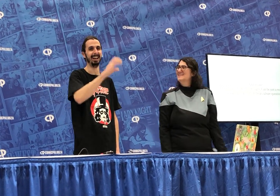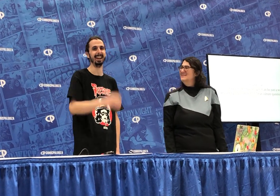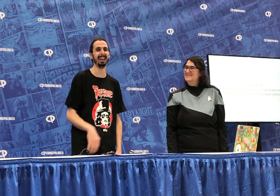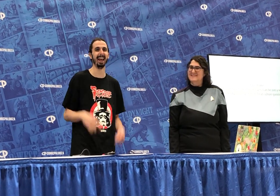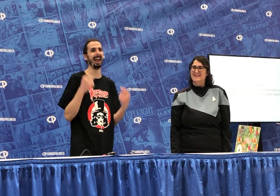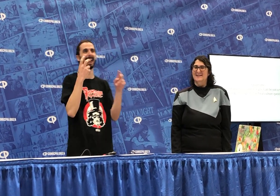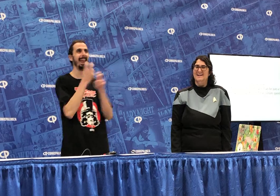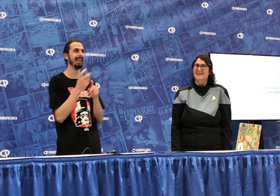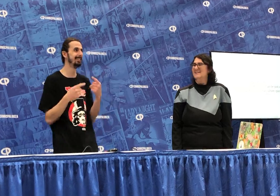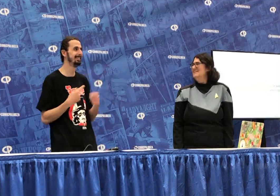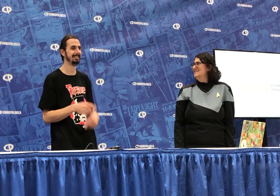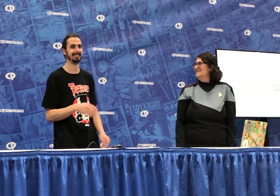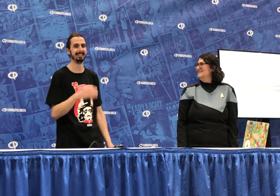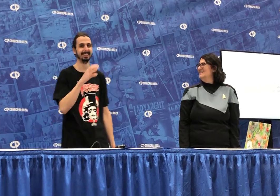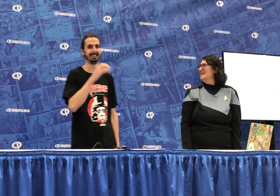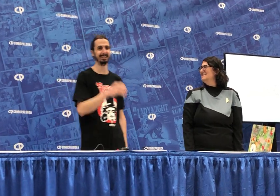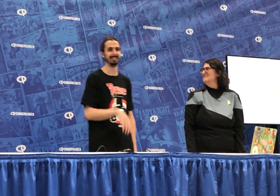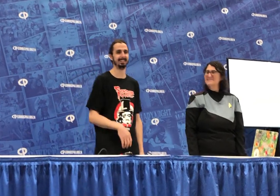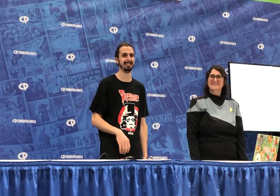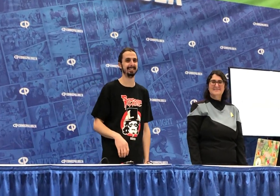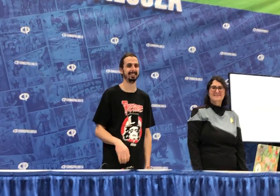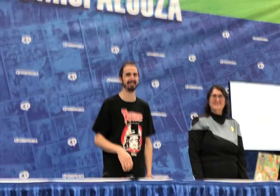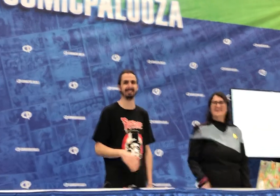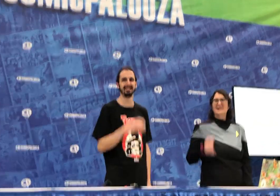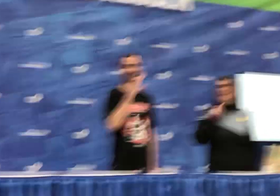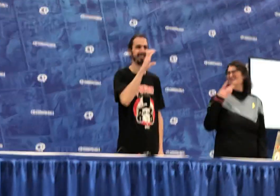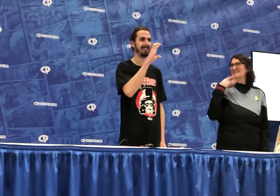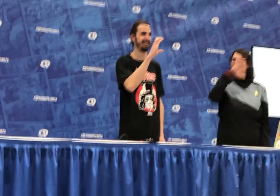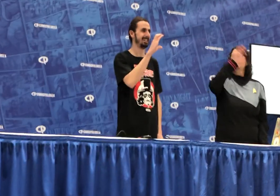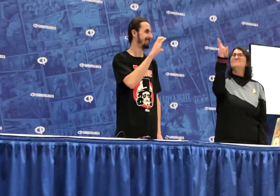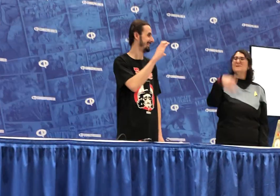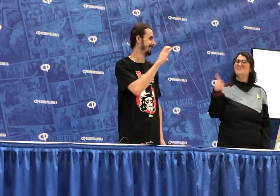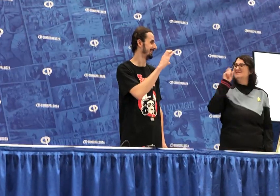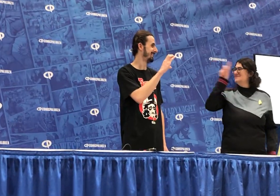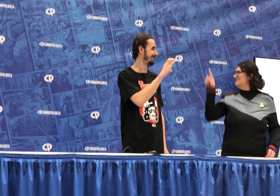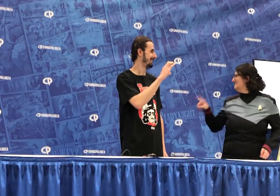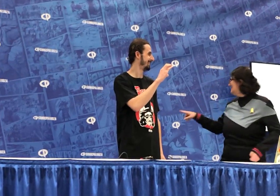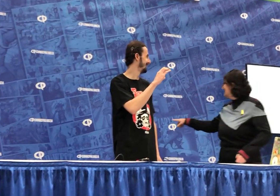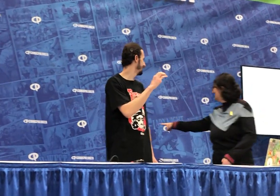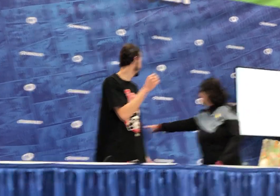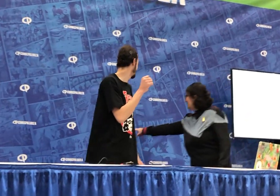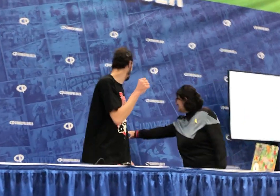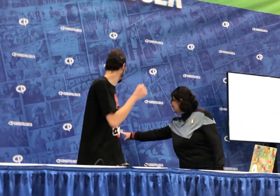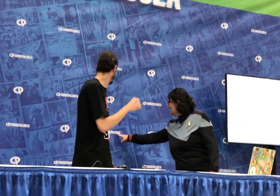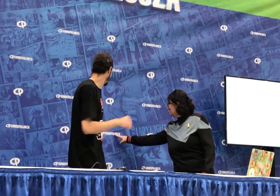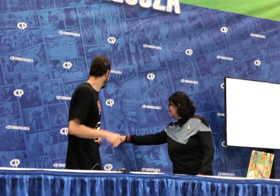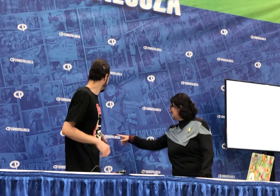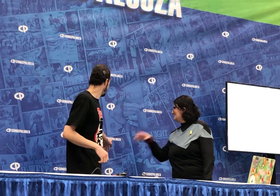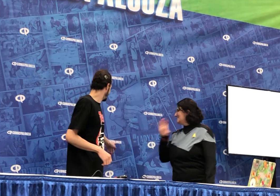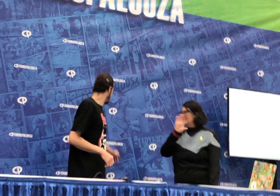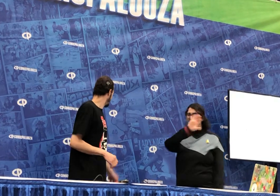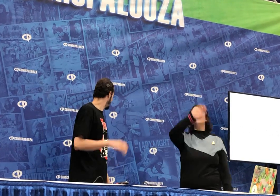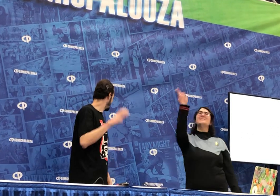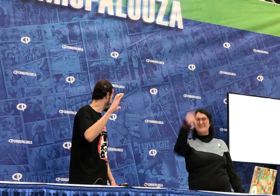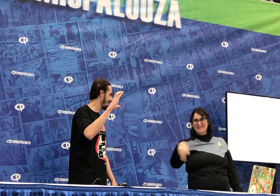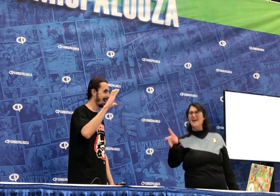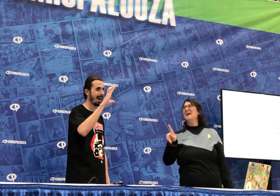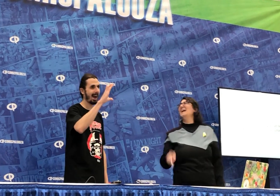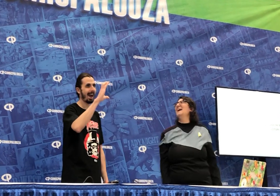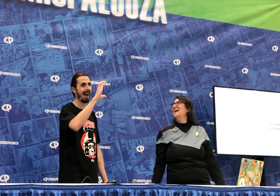CP in the shape of a Z. It's kind of hard to do though. I don't know, Comicpalooza. Yeah, because it kind of looks like this, you know, it's a